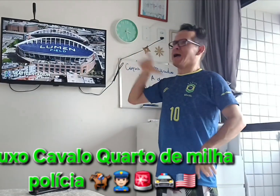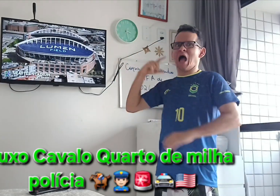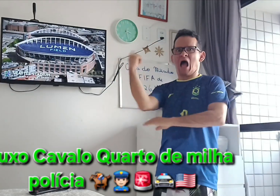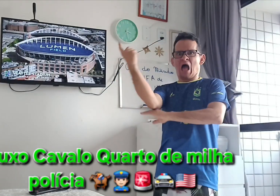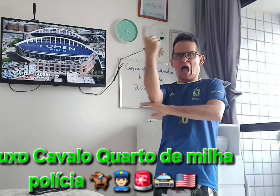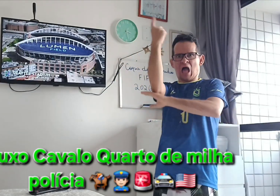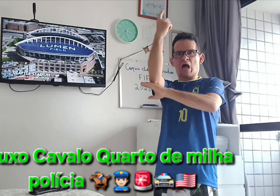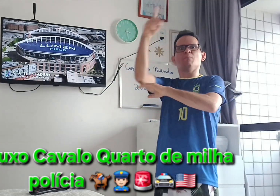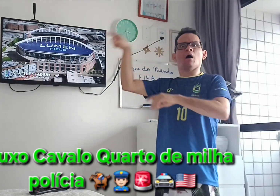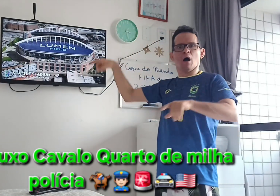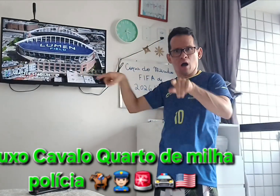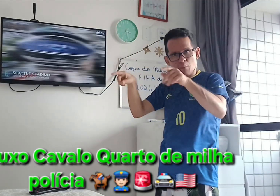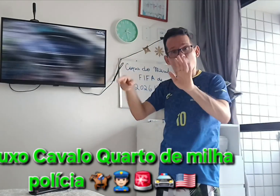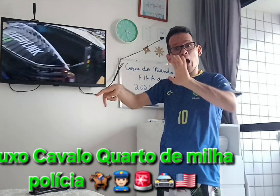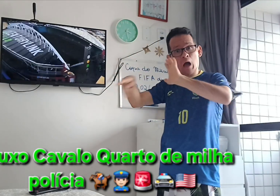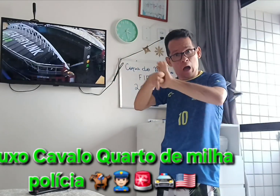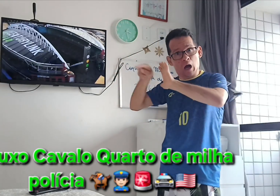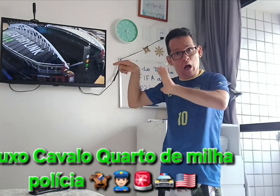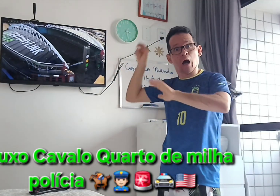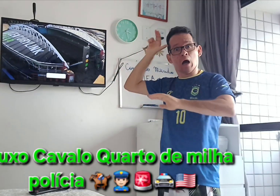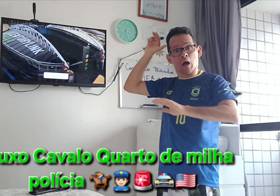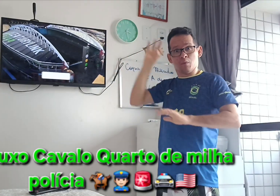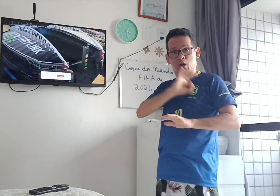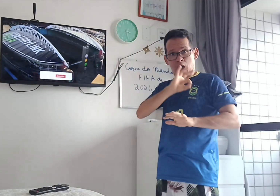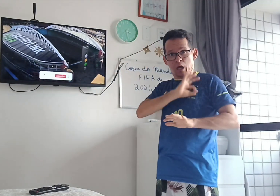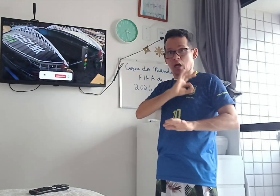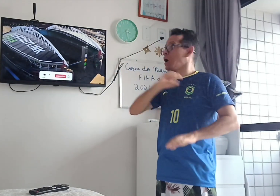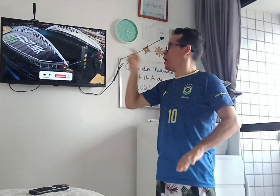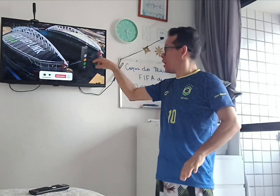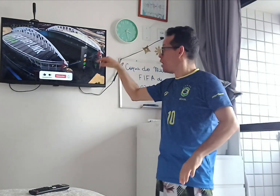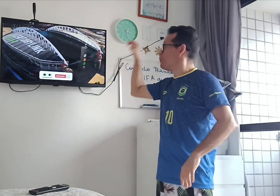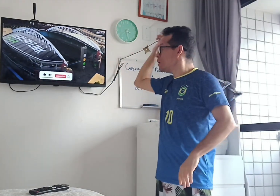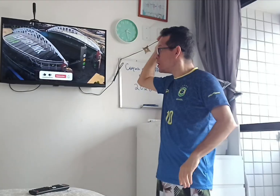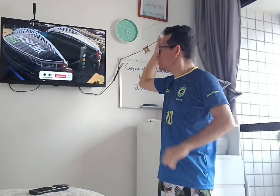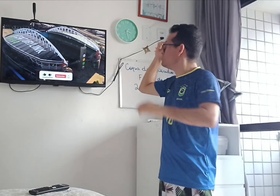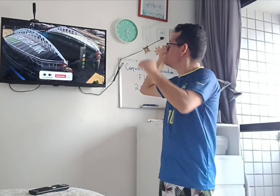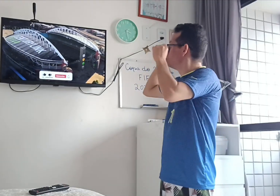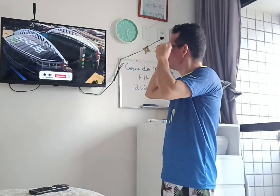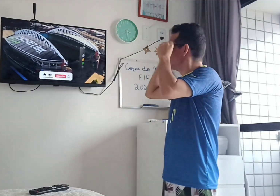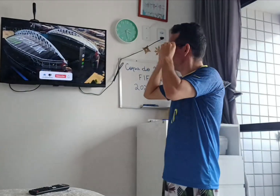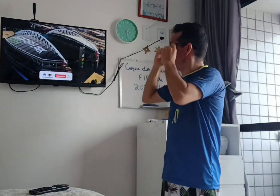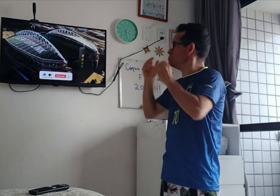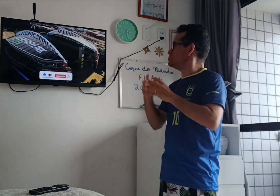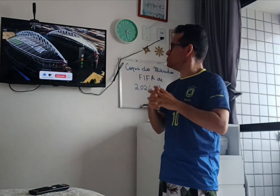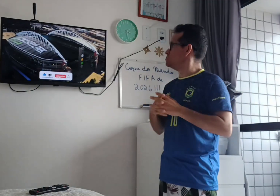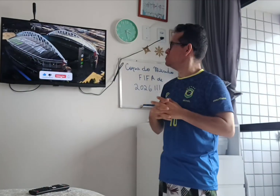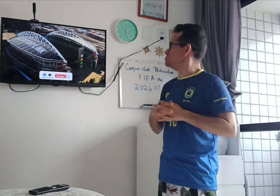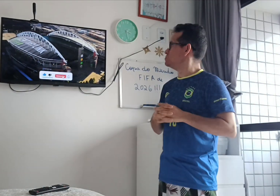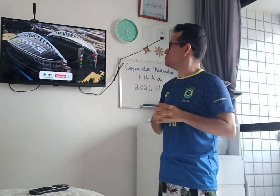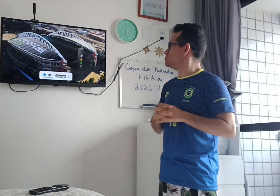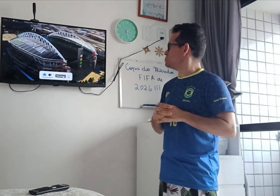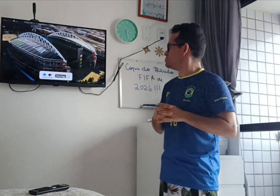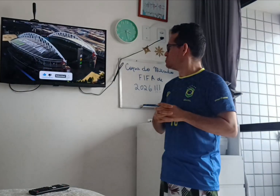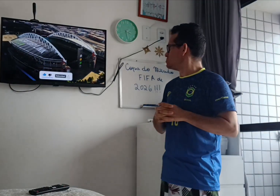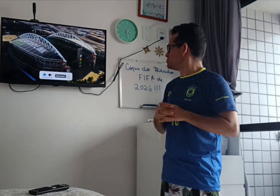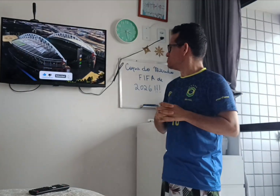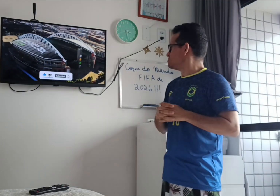matches here. First time on our channel, we publish new stadium rankings and roundups every week. Click the red button and join